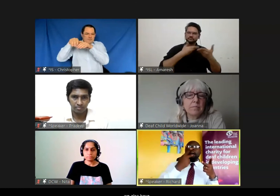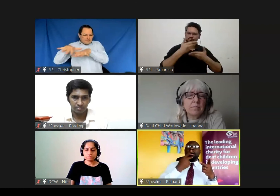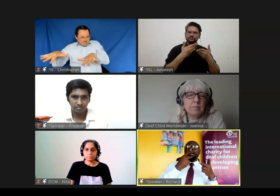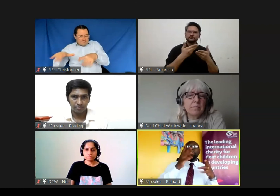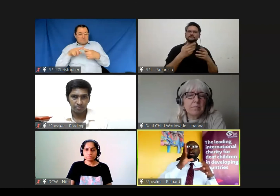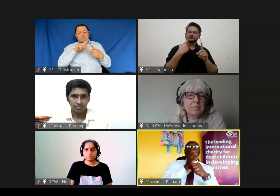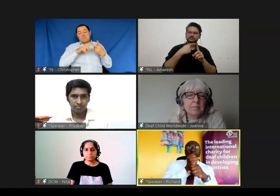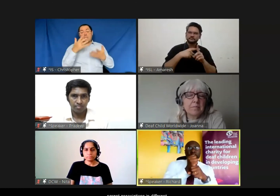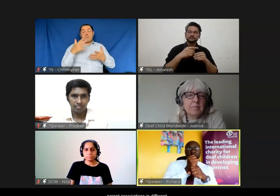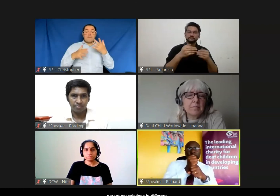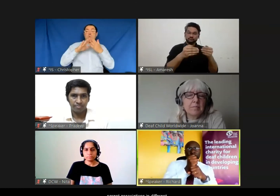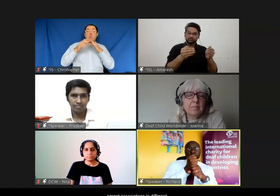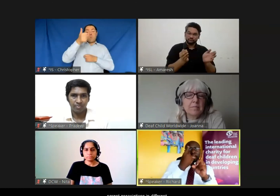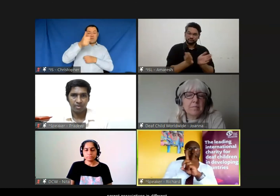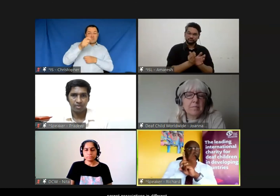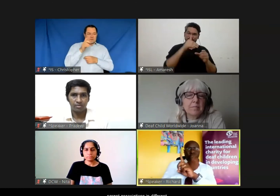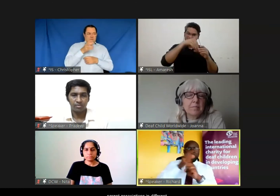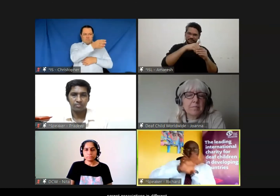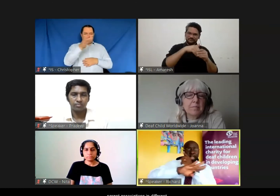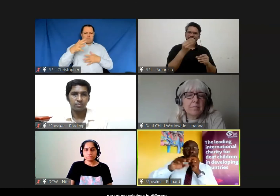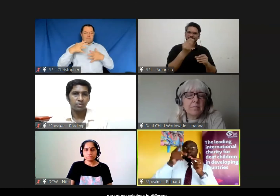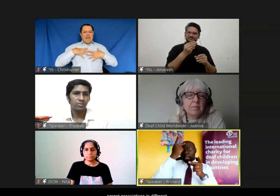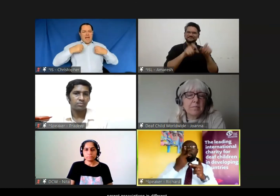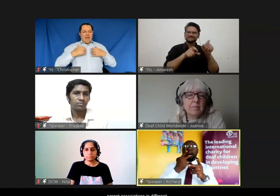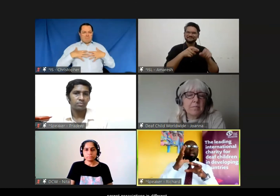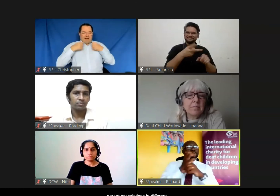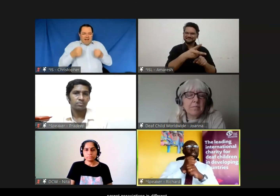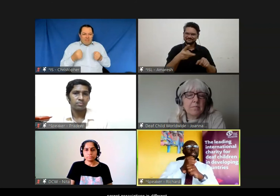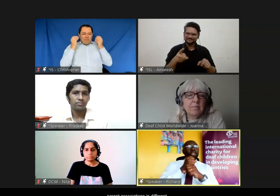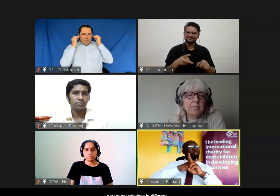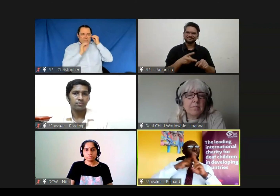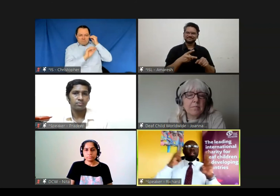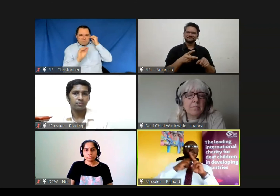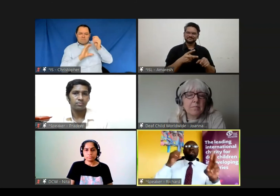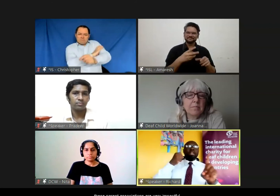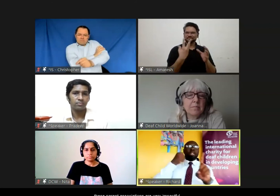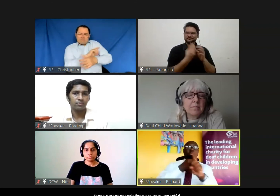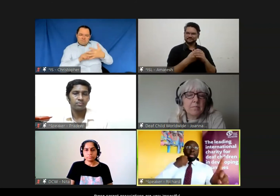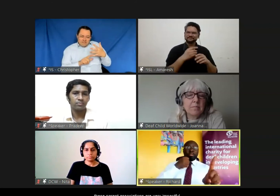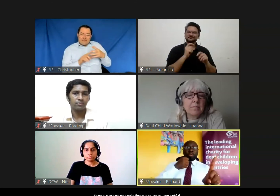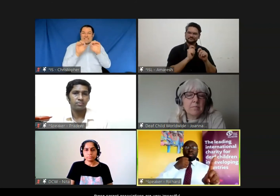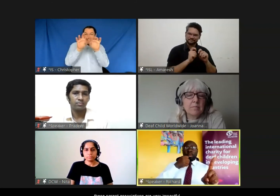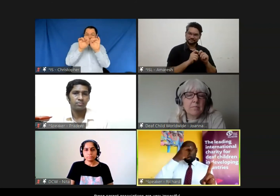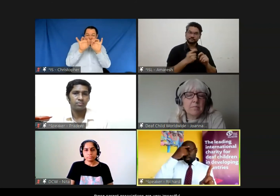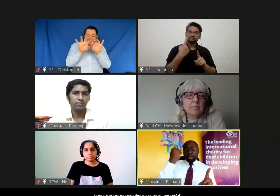have parents associations in different places. These parents associations are very